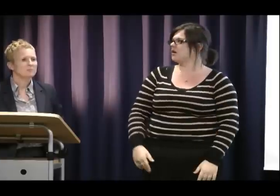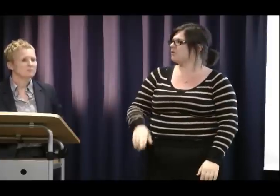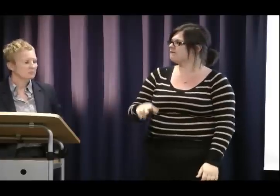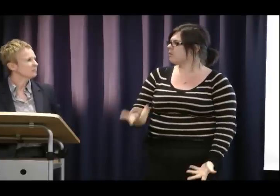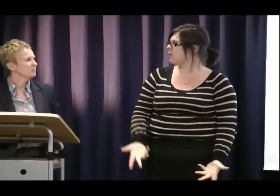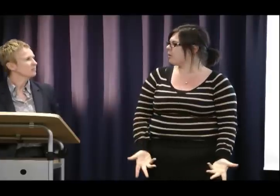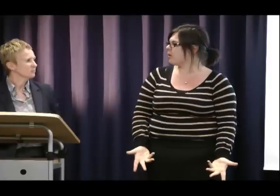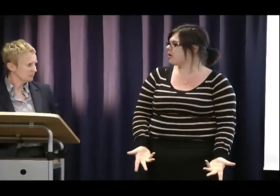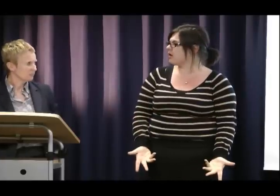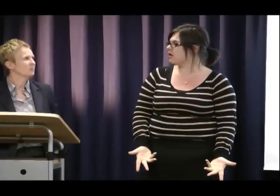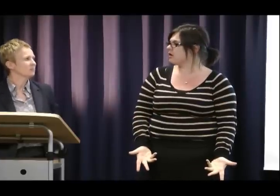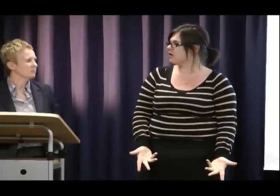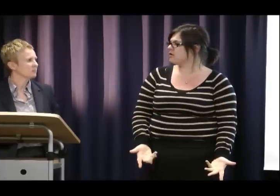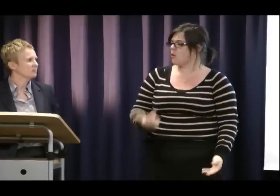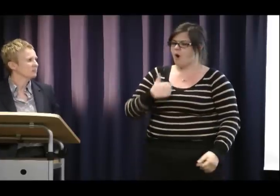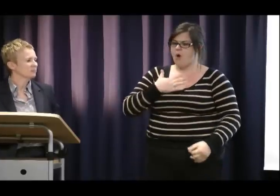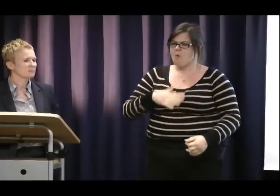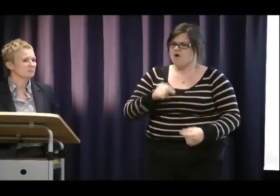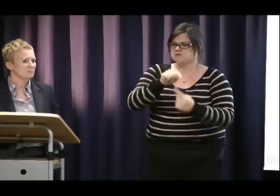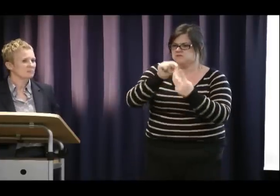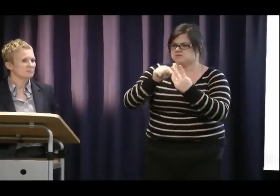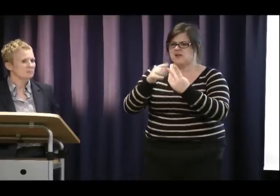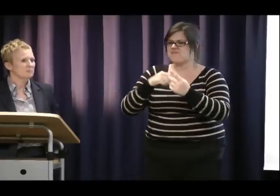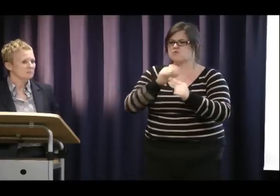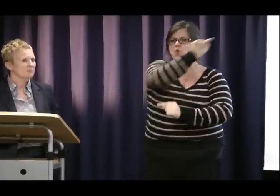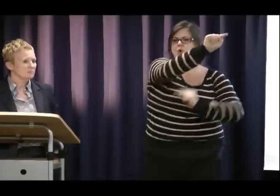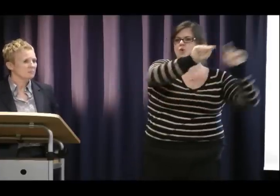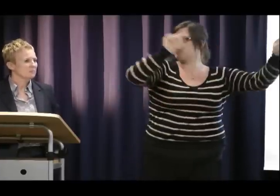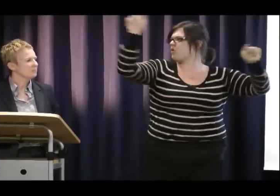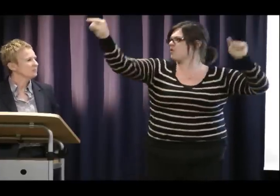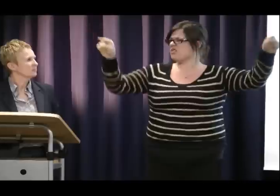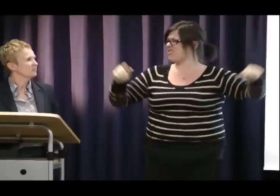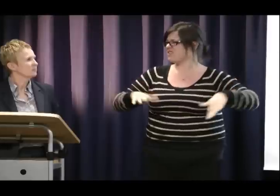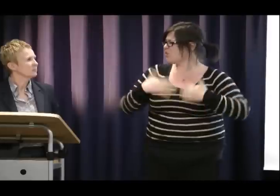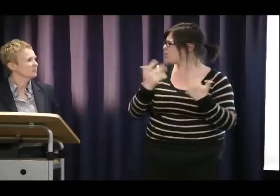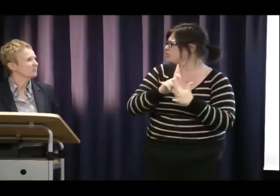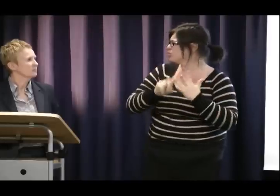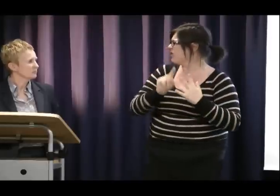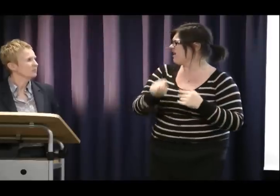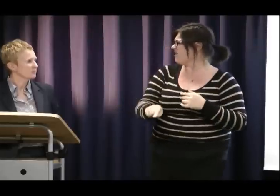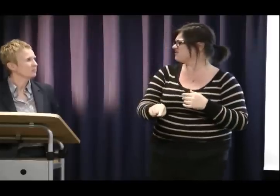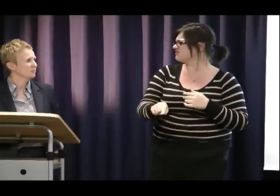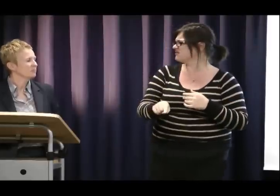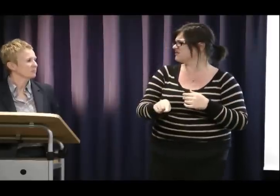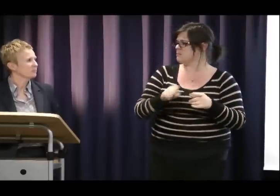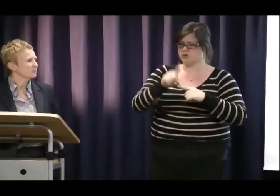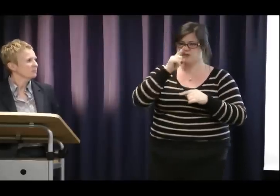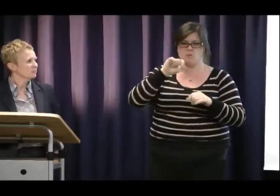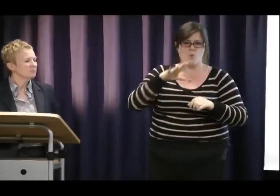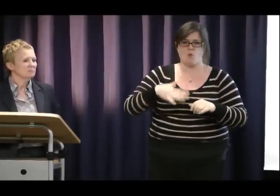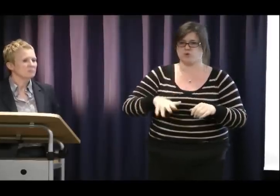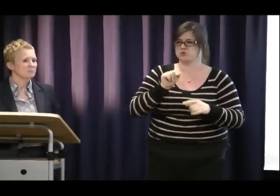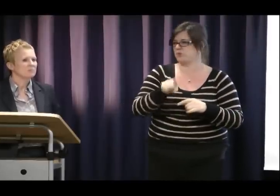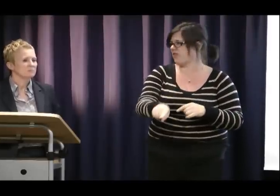Kilda, and people are just not going to be happy with that. People don't want to travel to different locations for little bits of